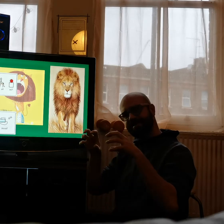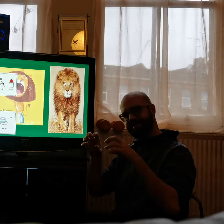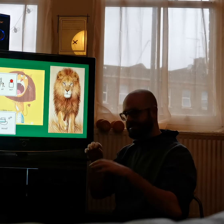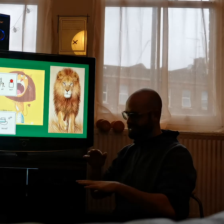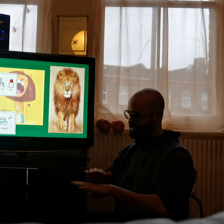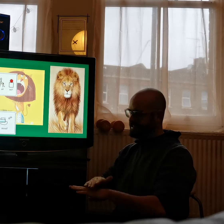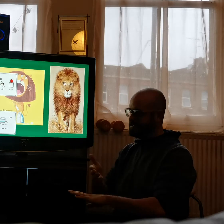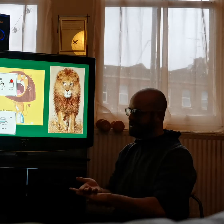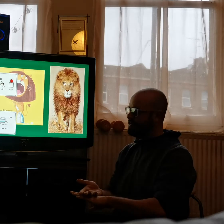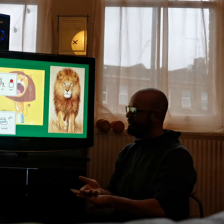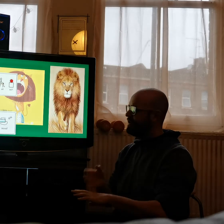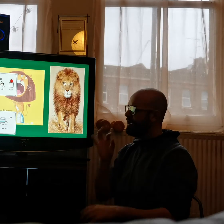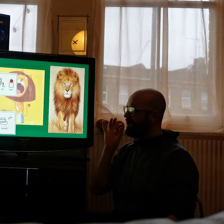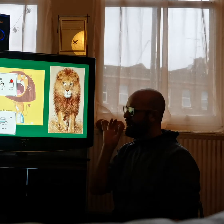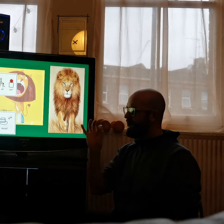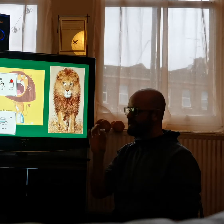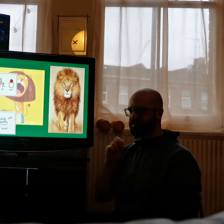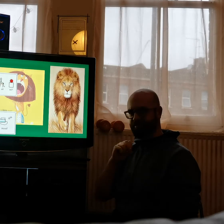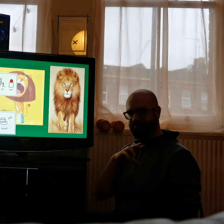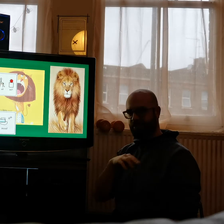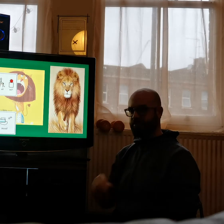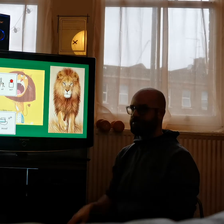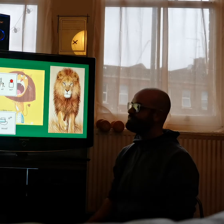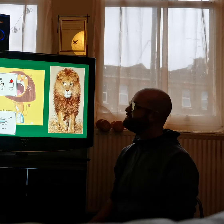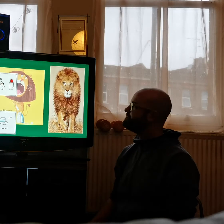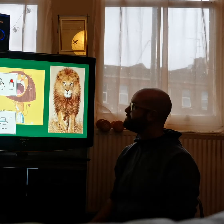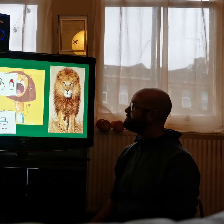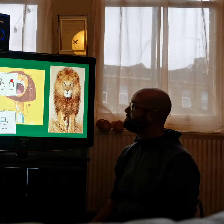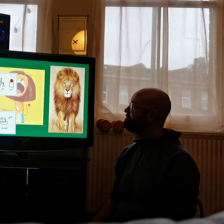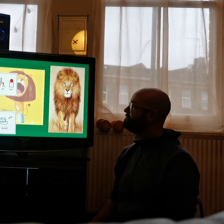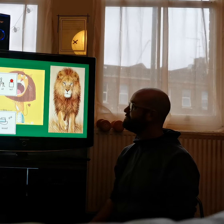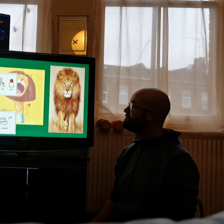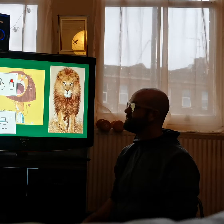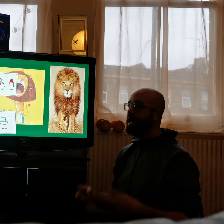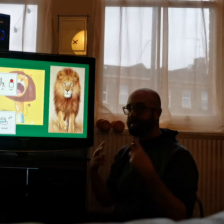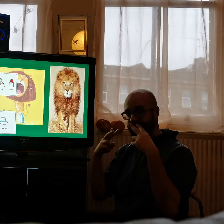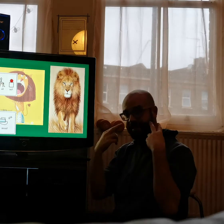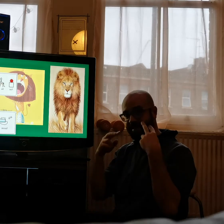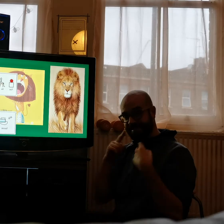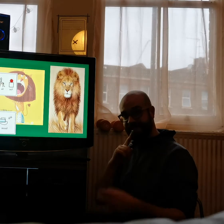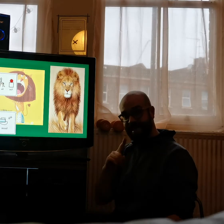lions sit on? Asked the frog. And the cat said,